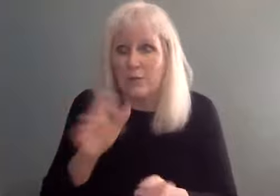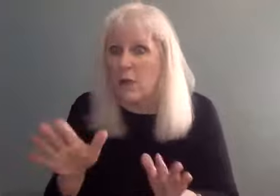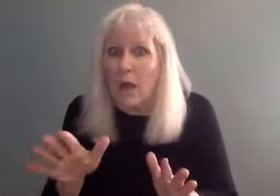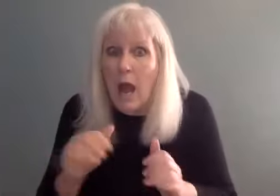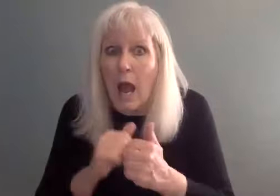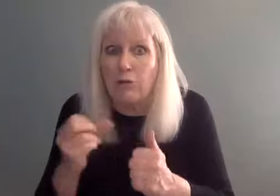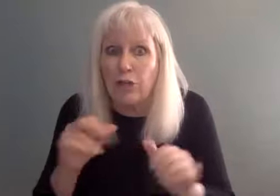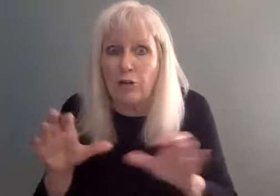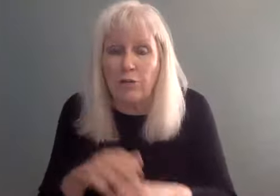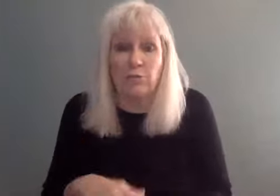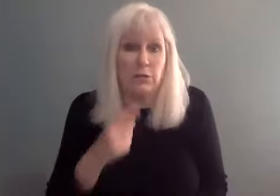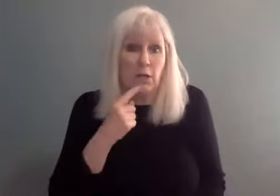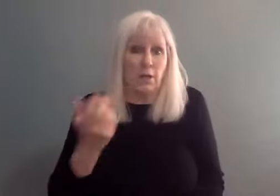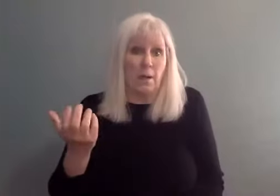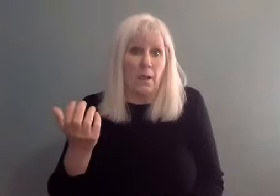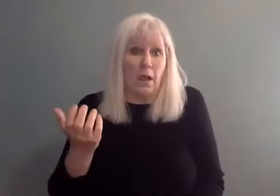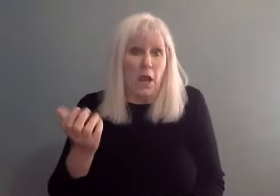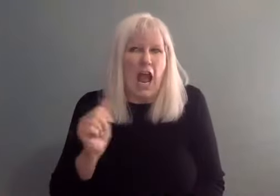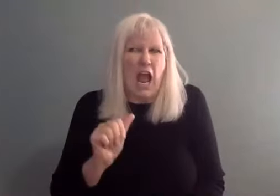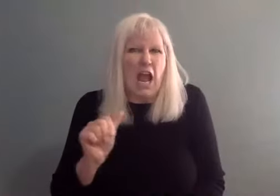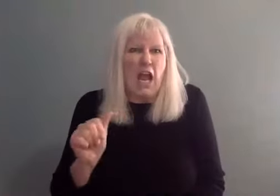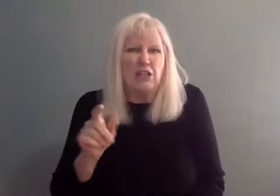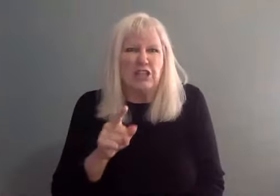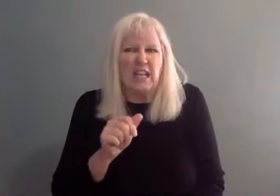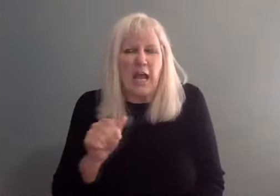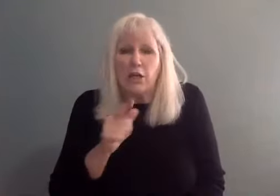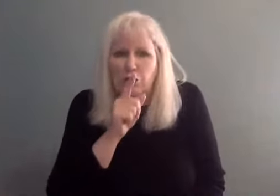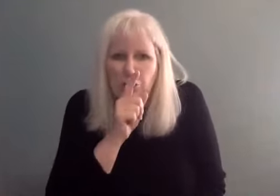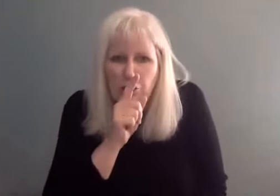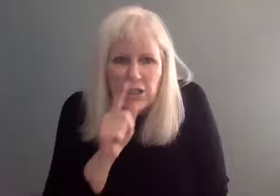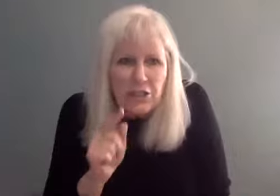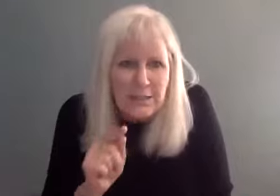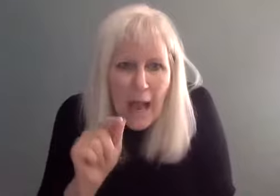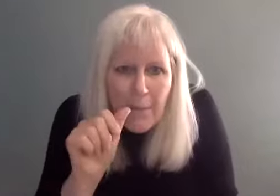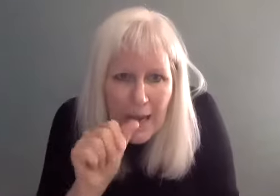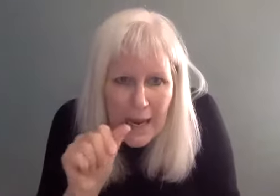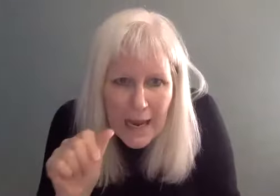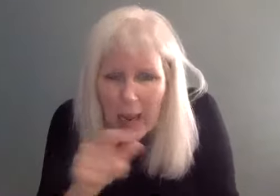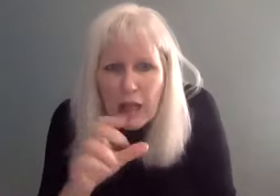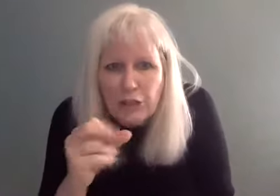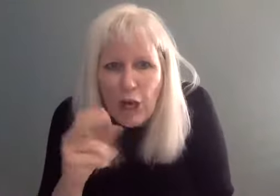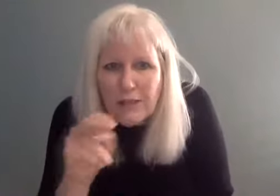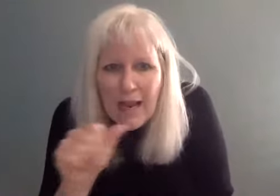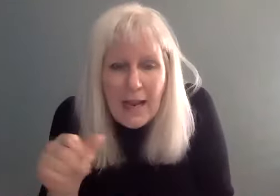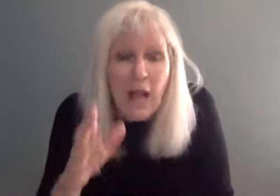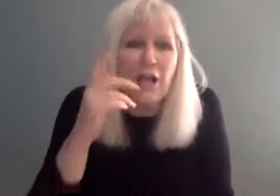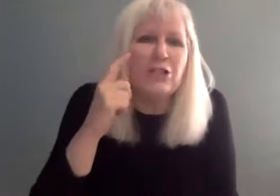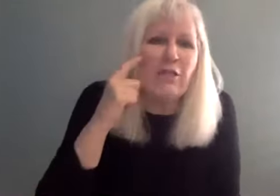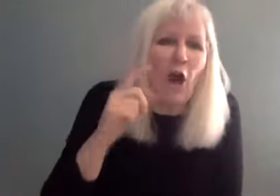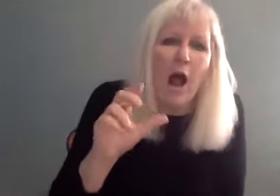And she would go, she's in AA. She whispered it because she didn't know anything about it other than it was anonymous. It was so cute. And